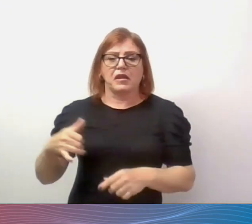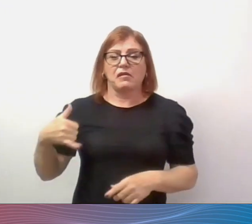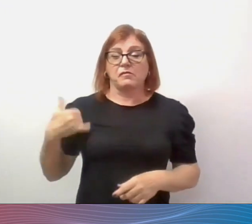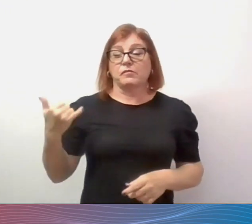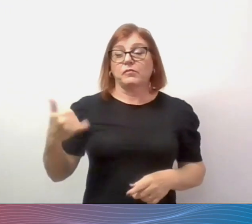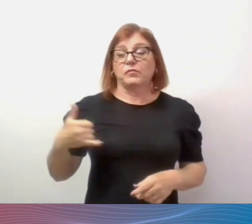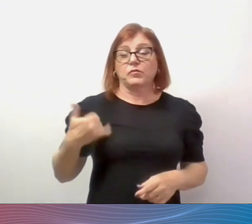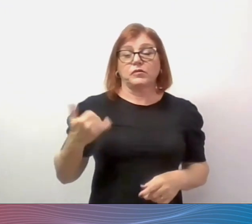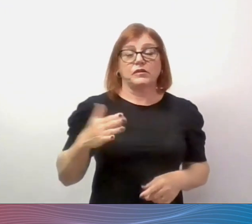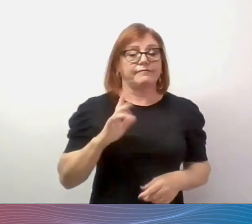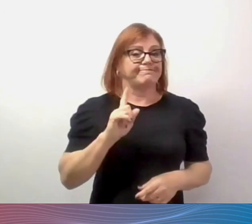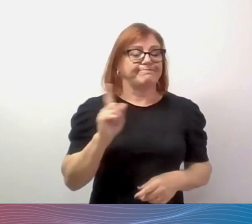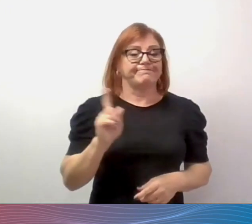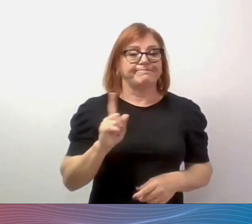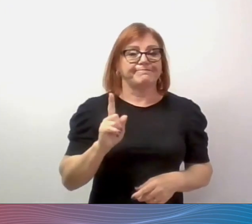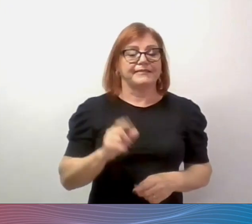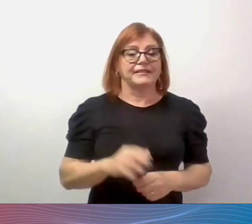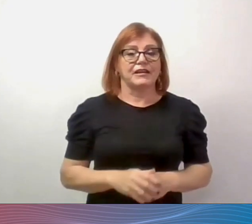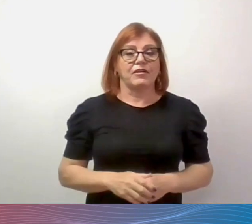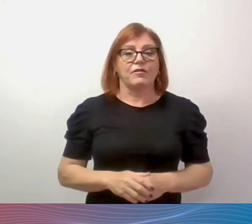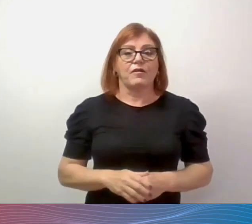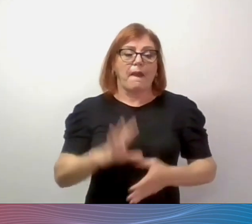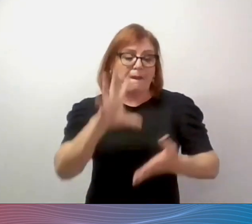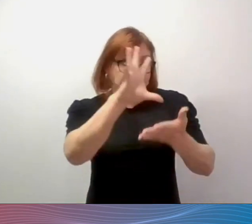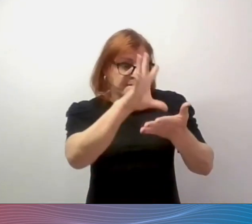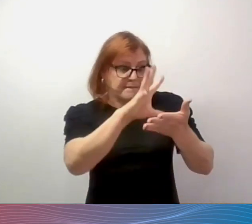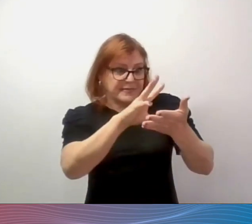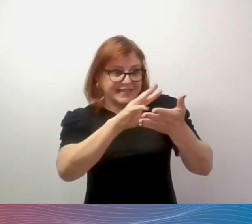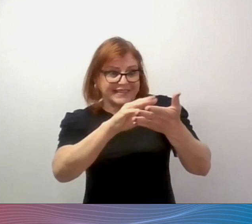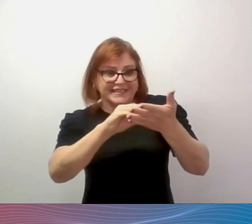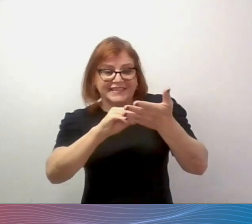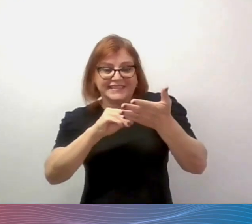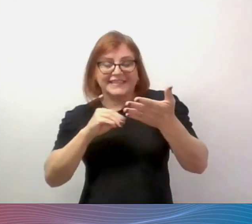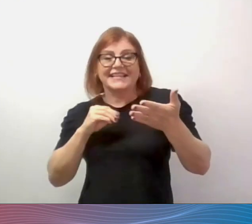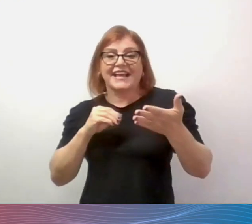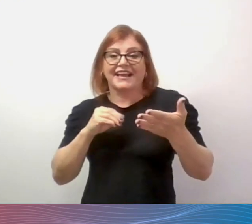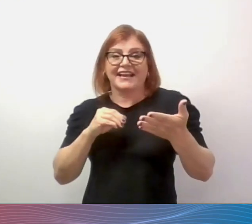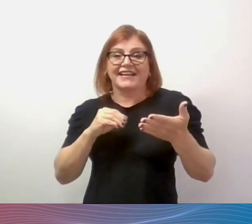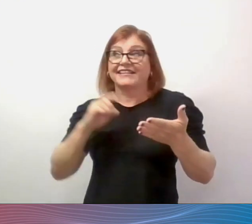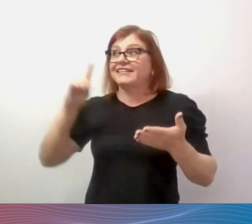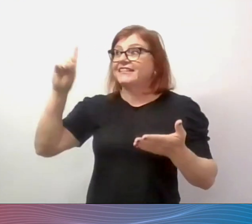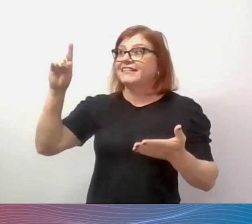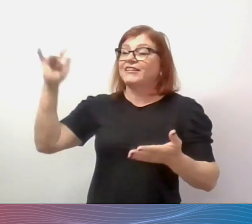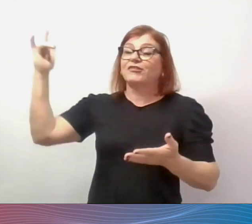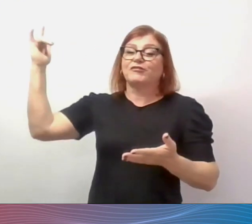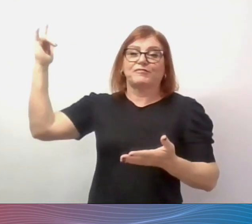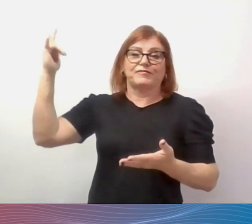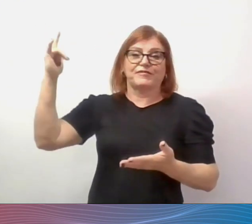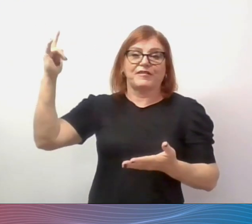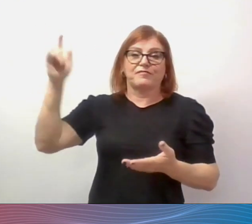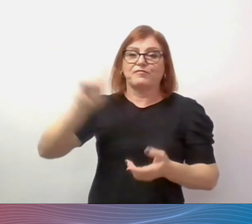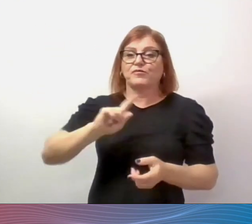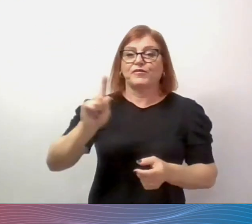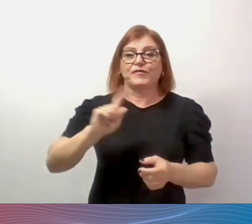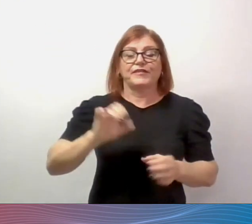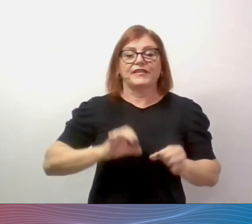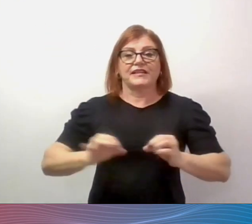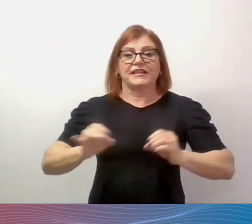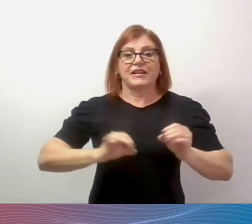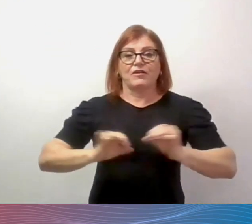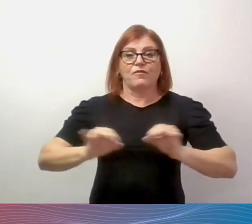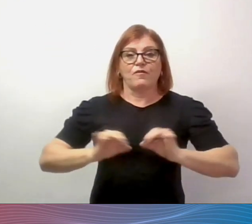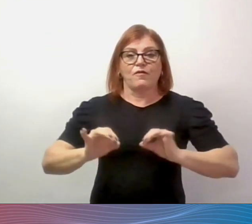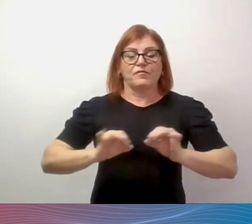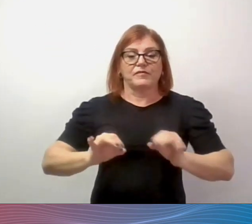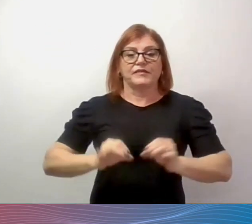Deus, irmãos, em amor, não é por obras. To be an imitator of God in love, it is not through works.